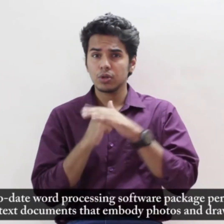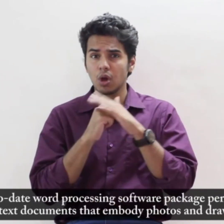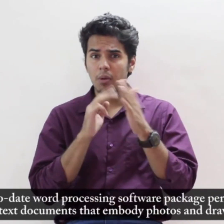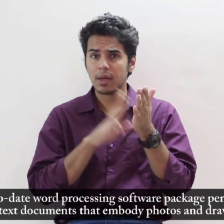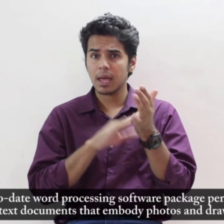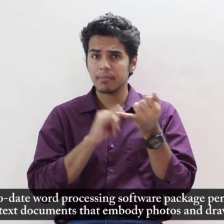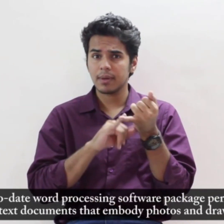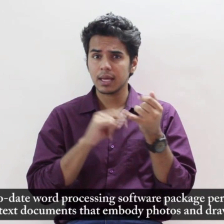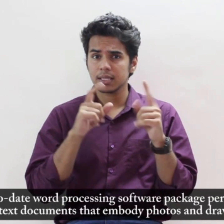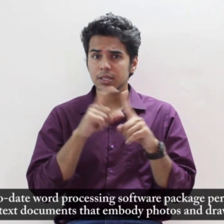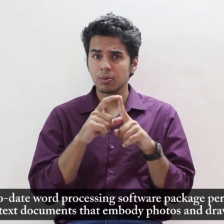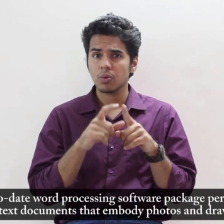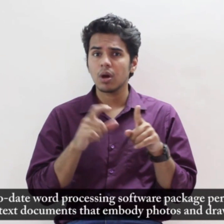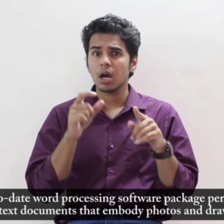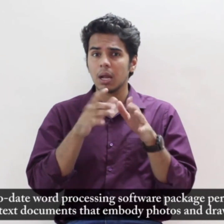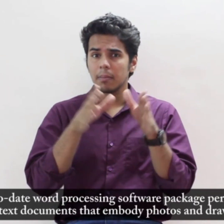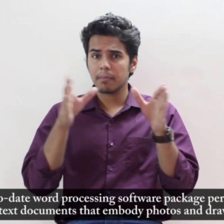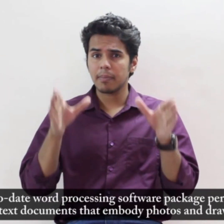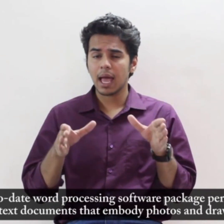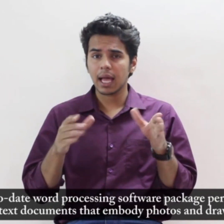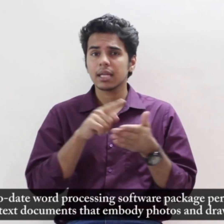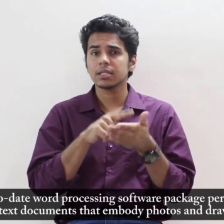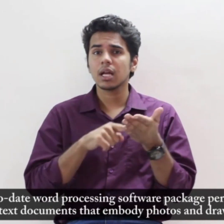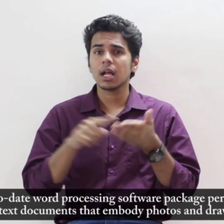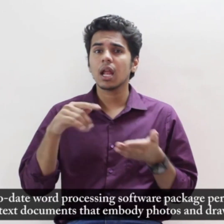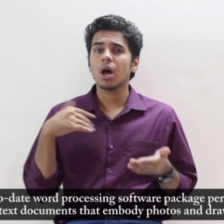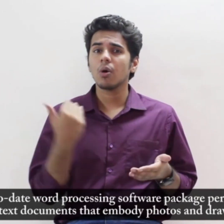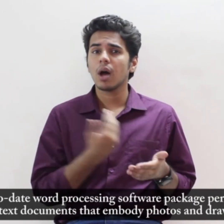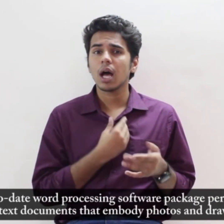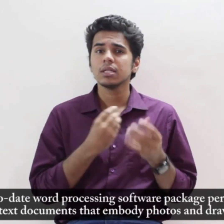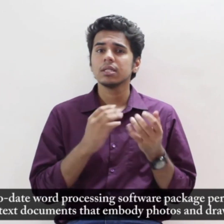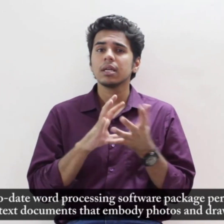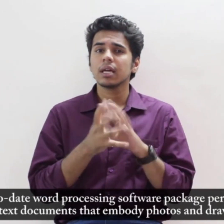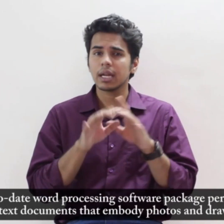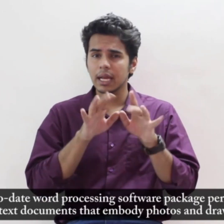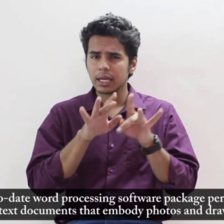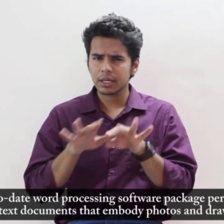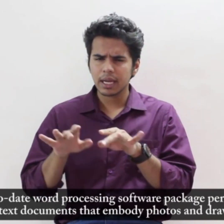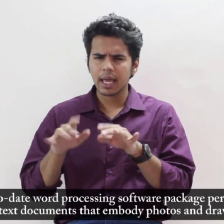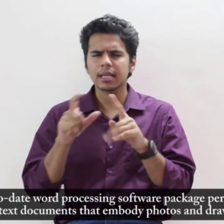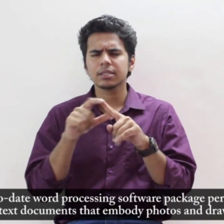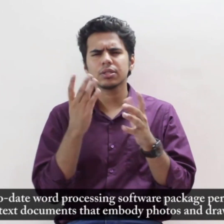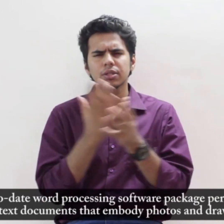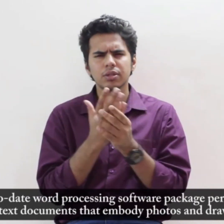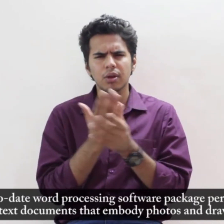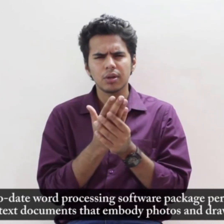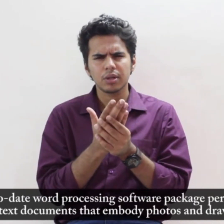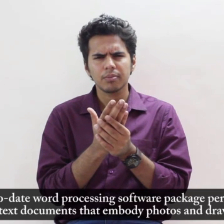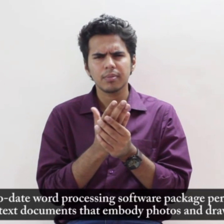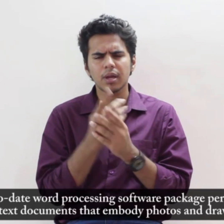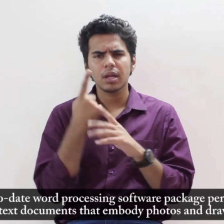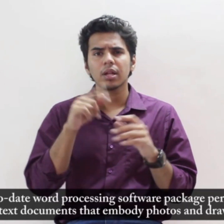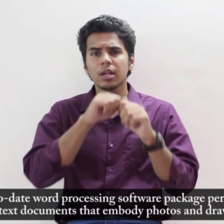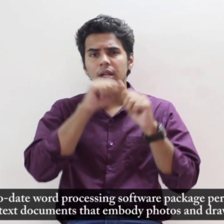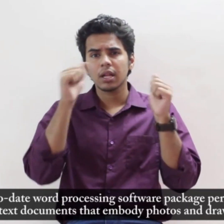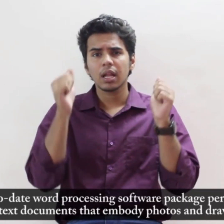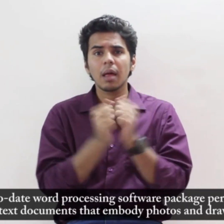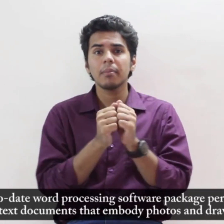Most up-to-date word processing software package permits us to create text documents that embody photos and